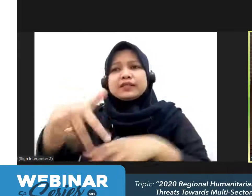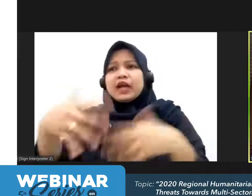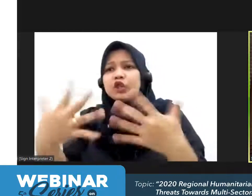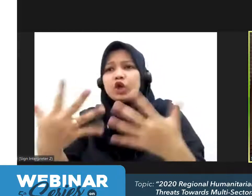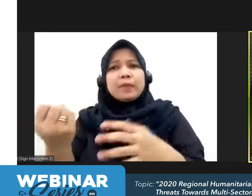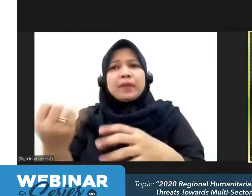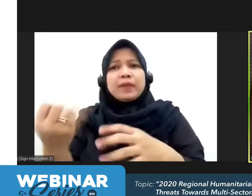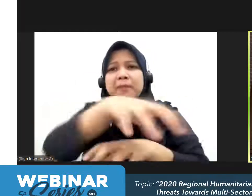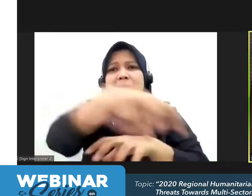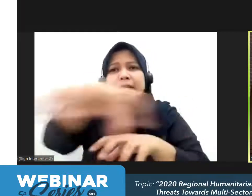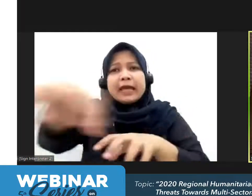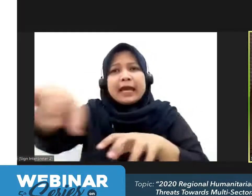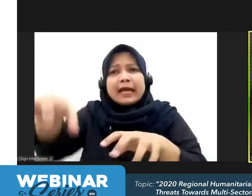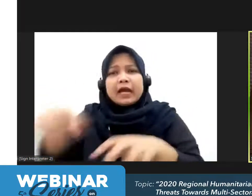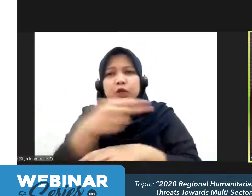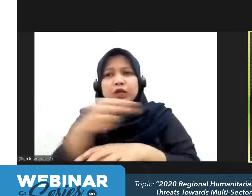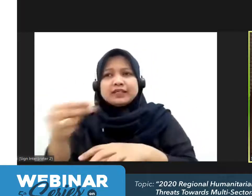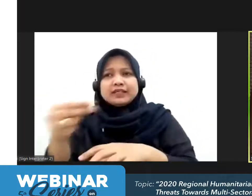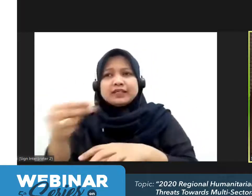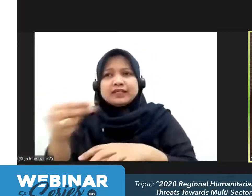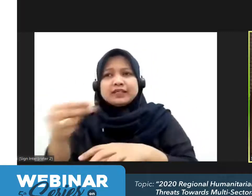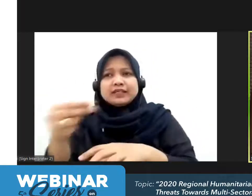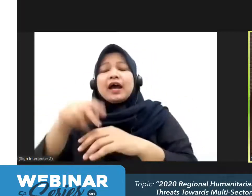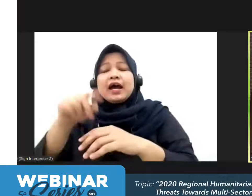Indonesia. Especially in